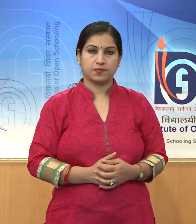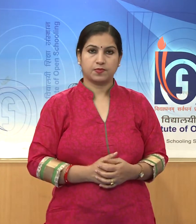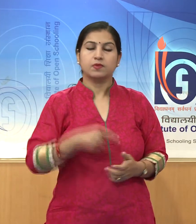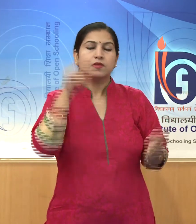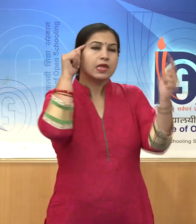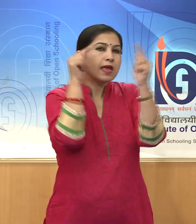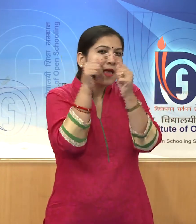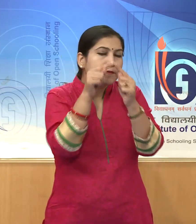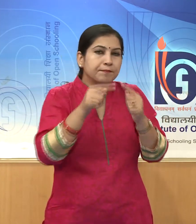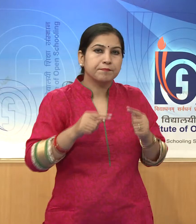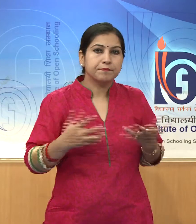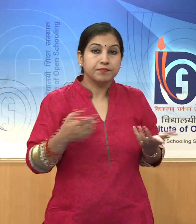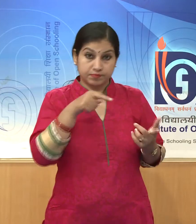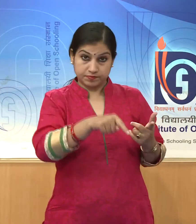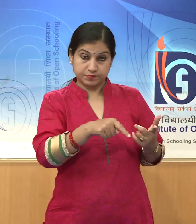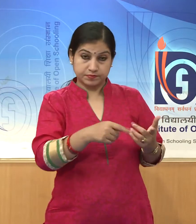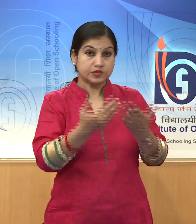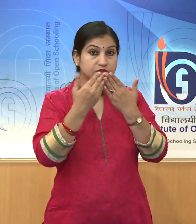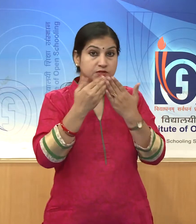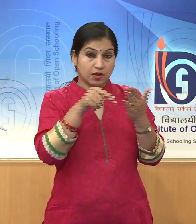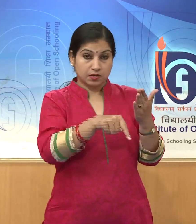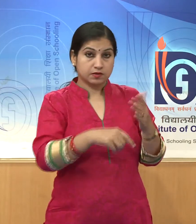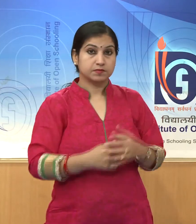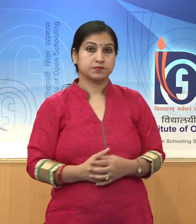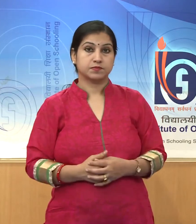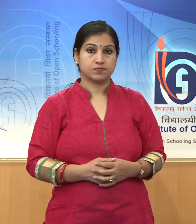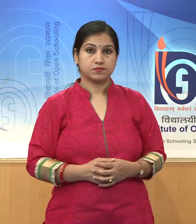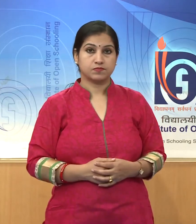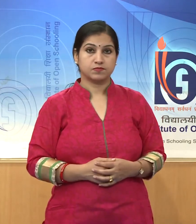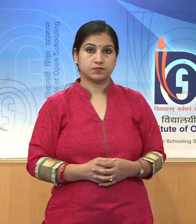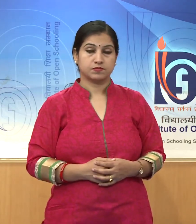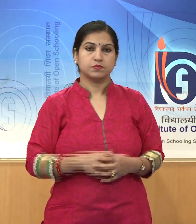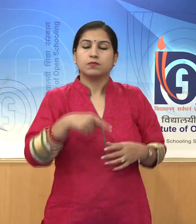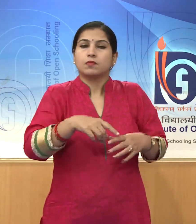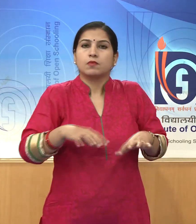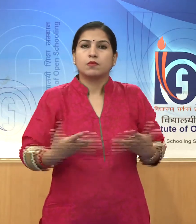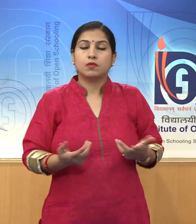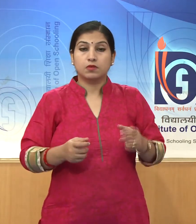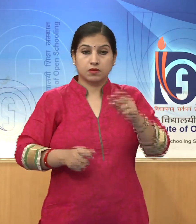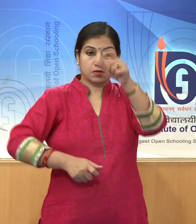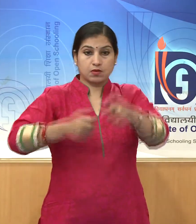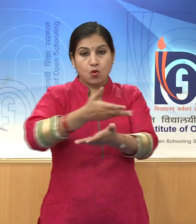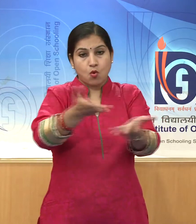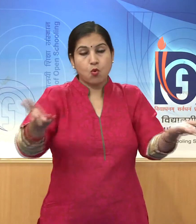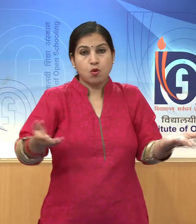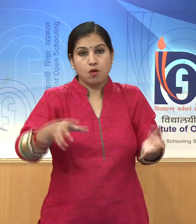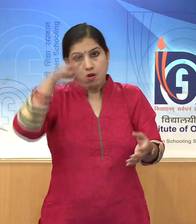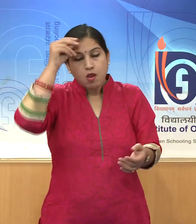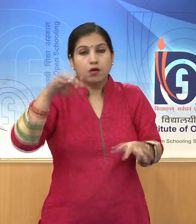The objectives of this study is to help the learner to be